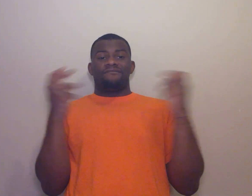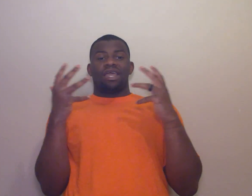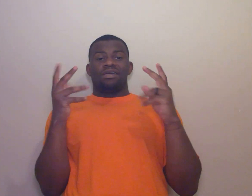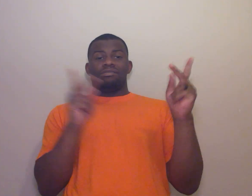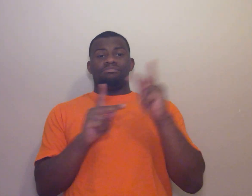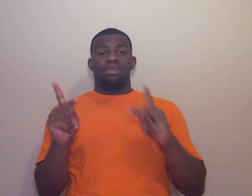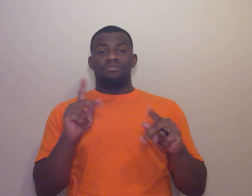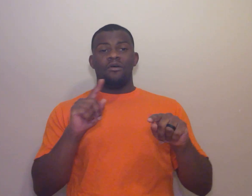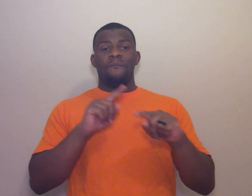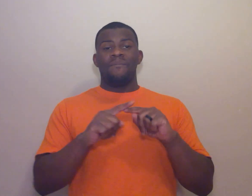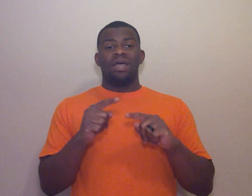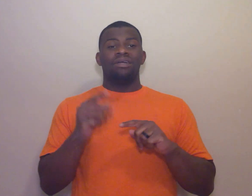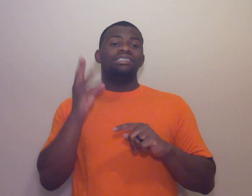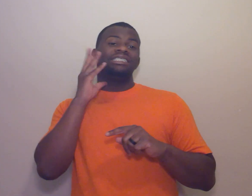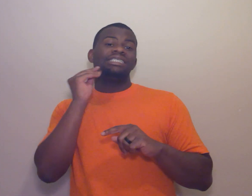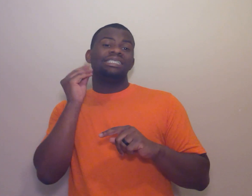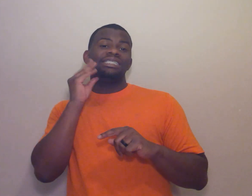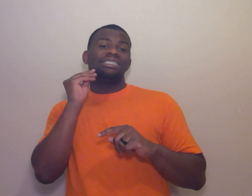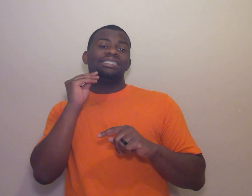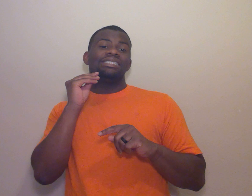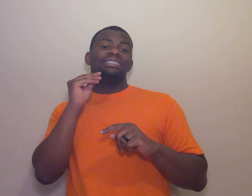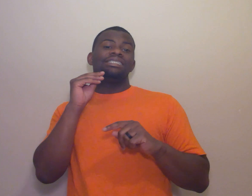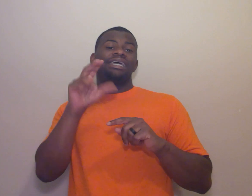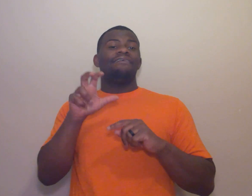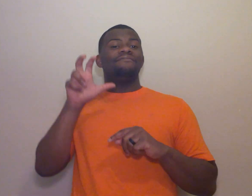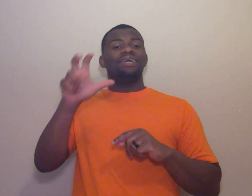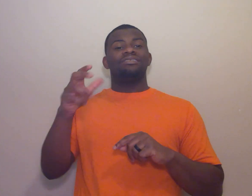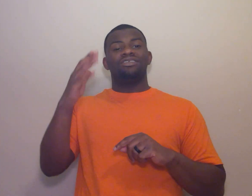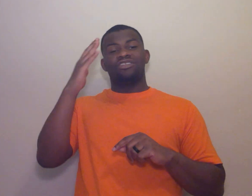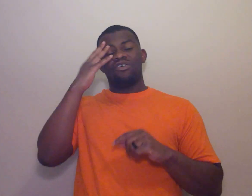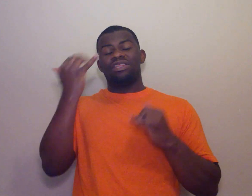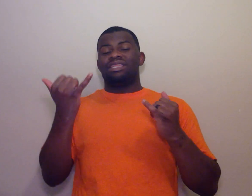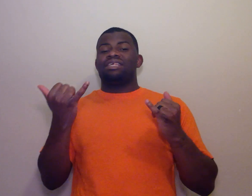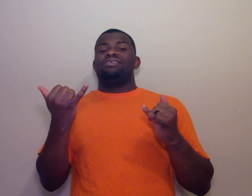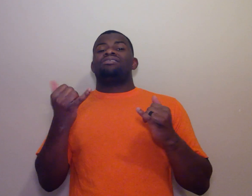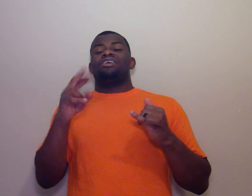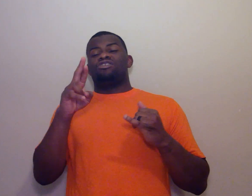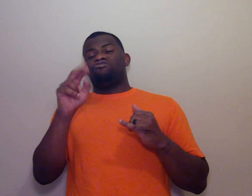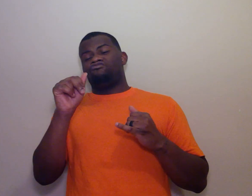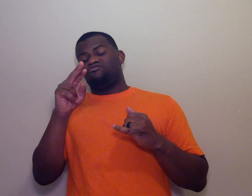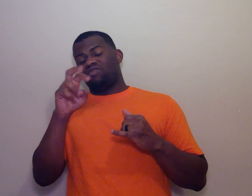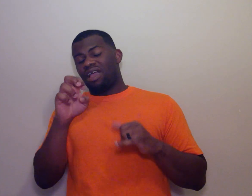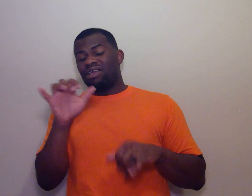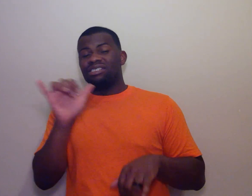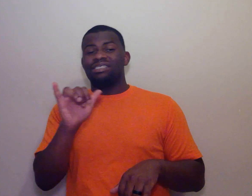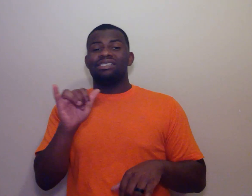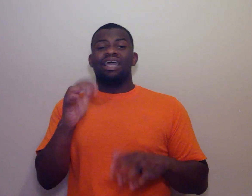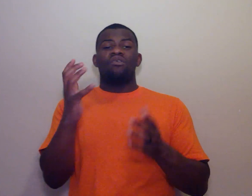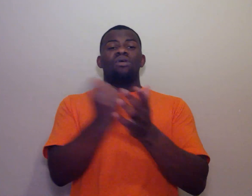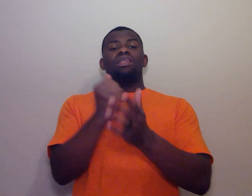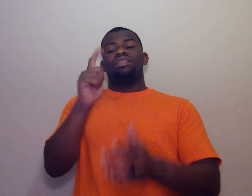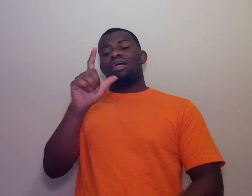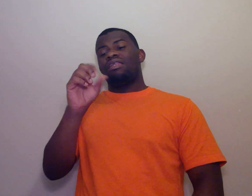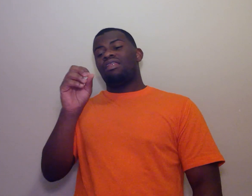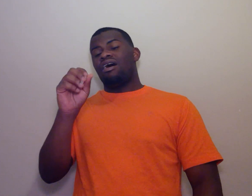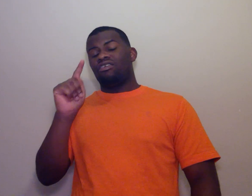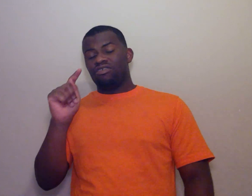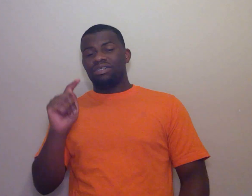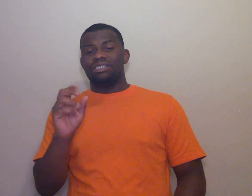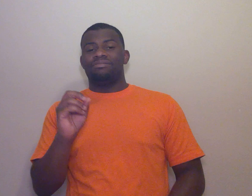know that this is very rare. It's almost like winning the lottery if this happens to you. And the only reason something like this would happen